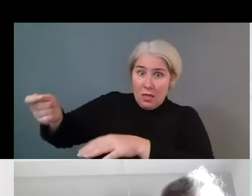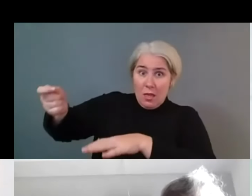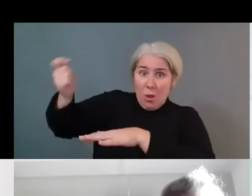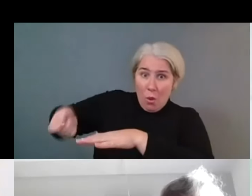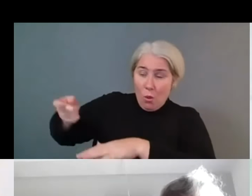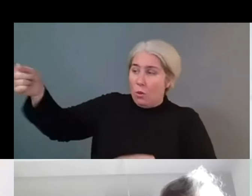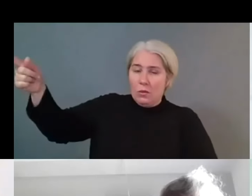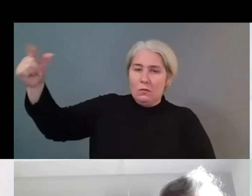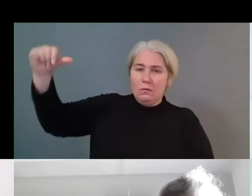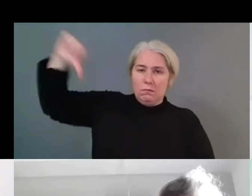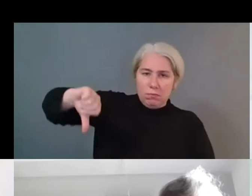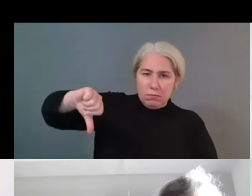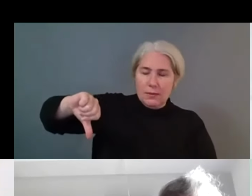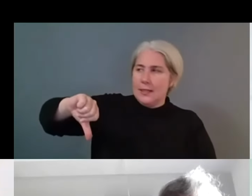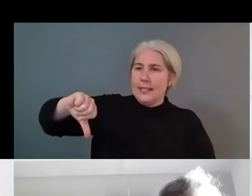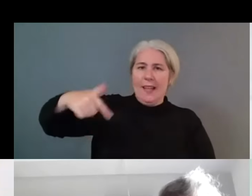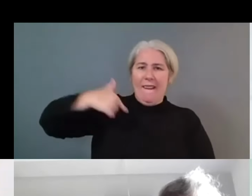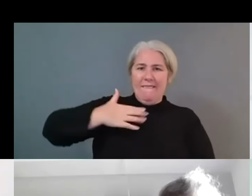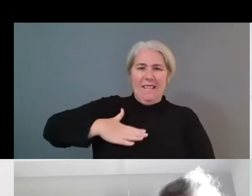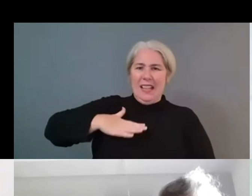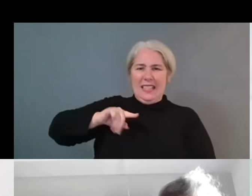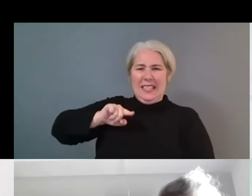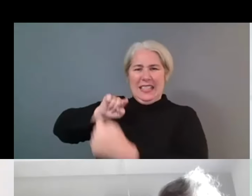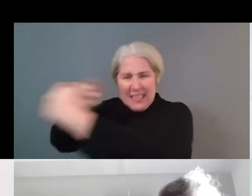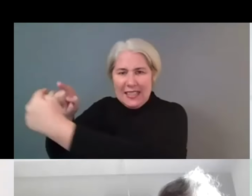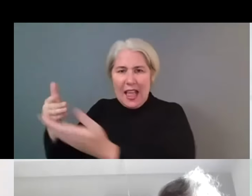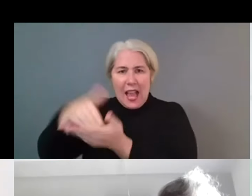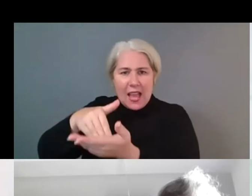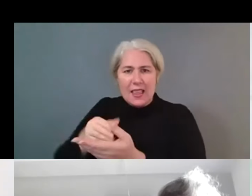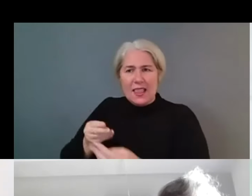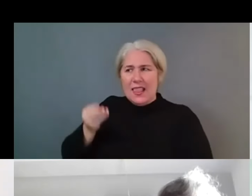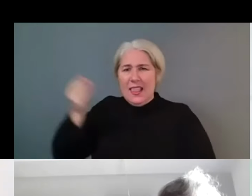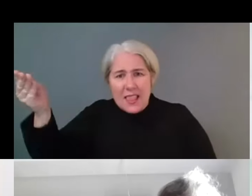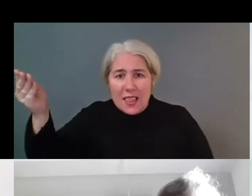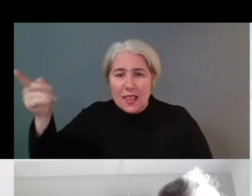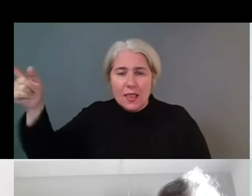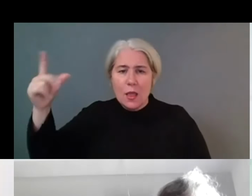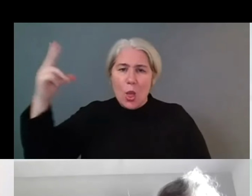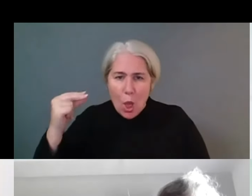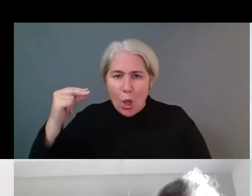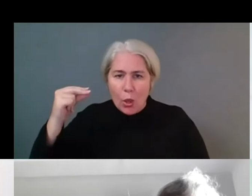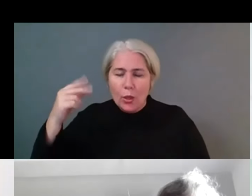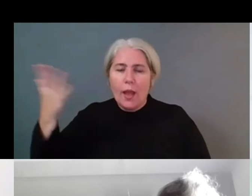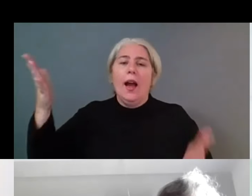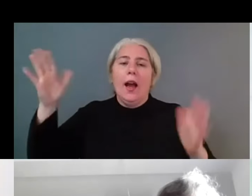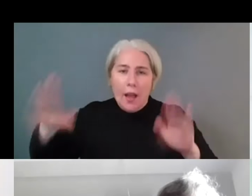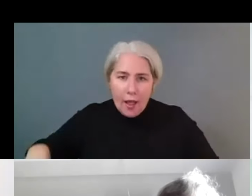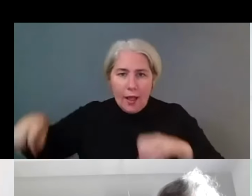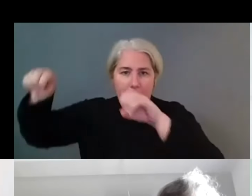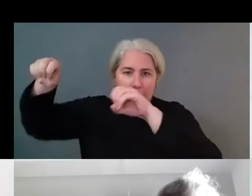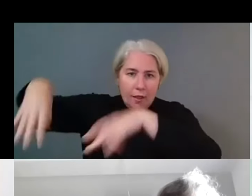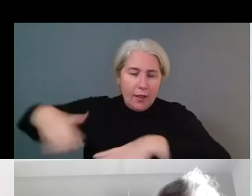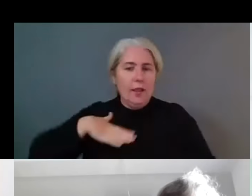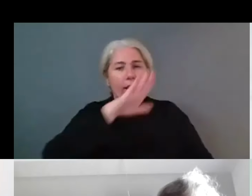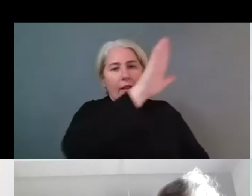committee. So if that is the case, it's always good or sometimes necessary to cooperate with a